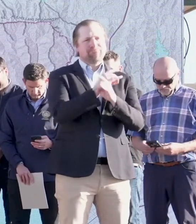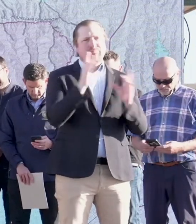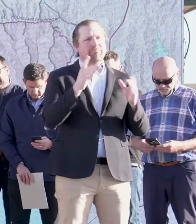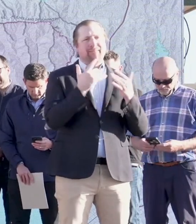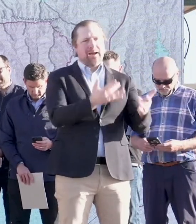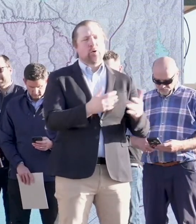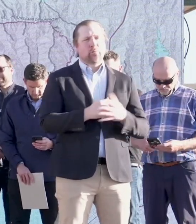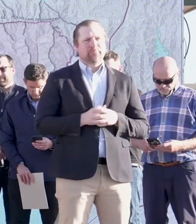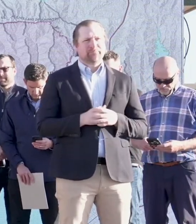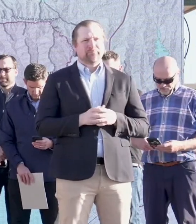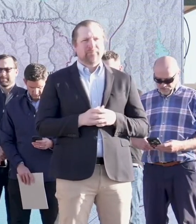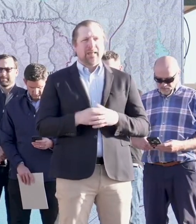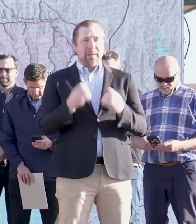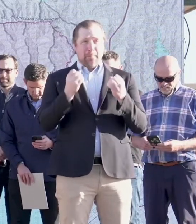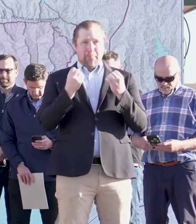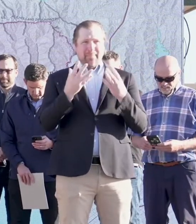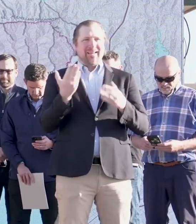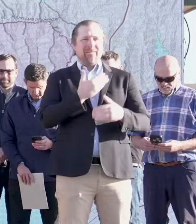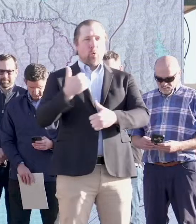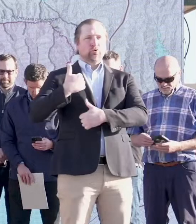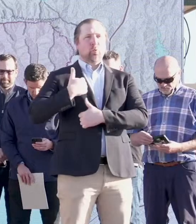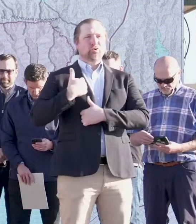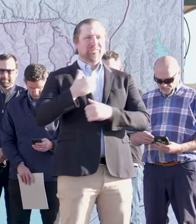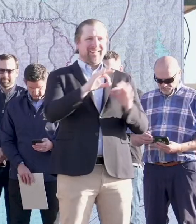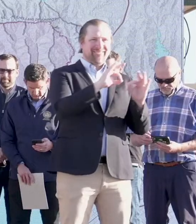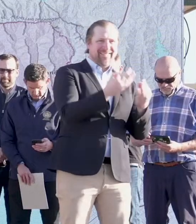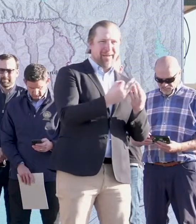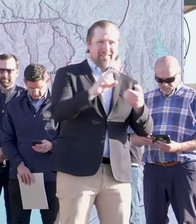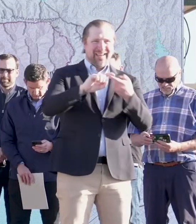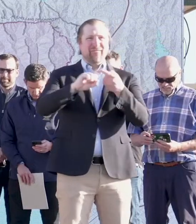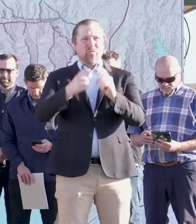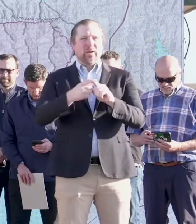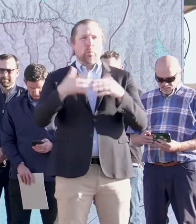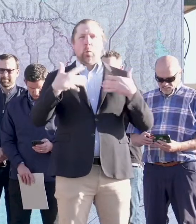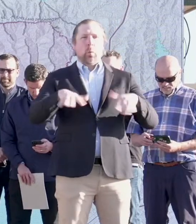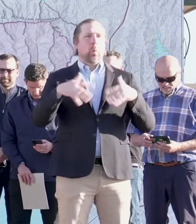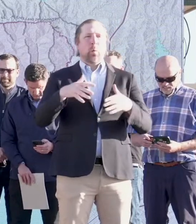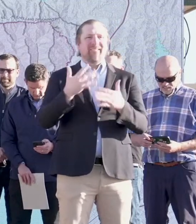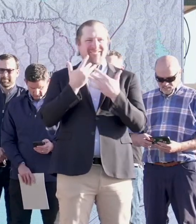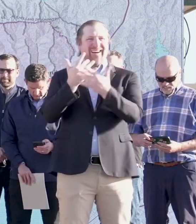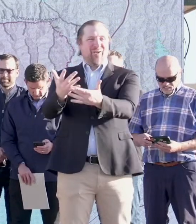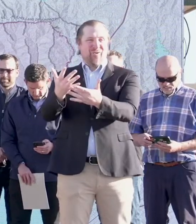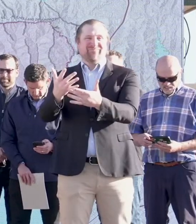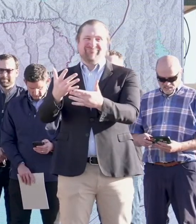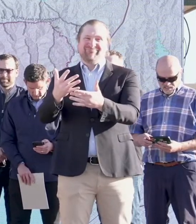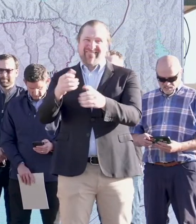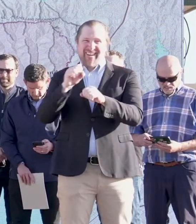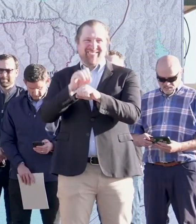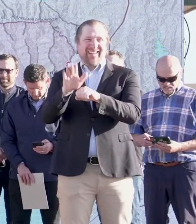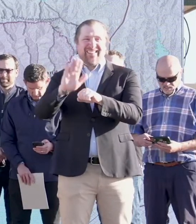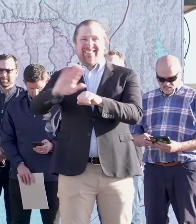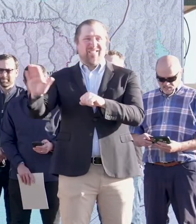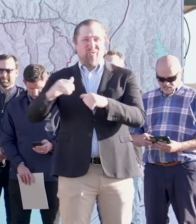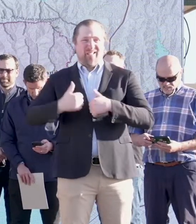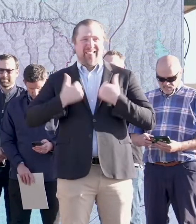Many of our soldiers have family and friends who have been impacted by the fire and who have